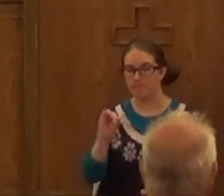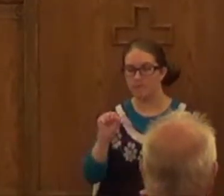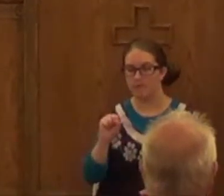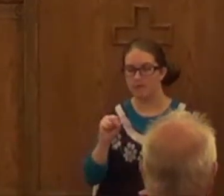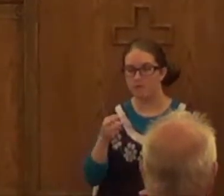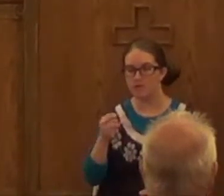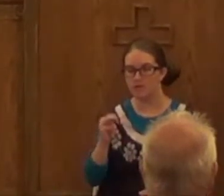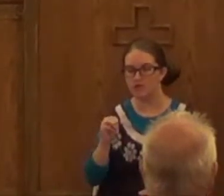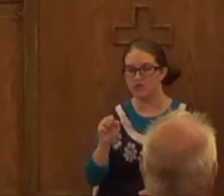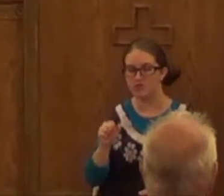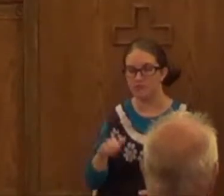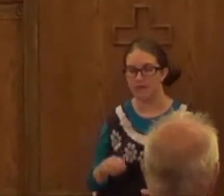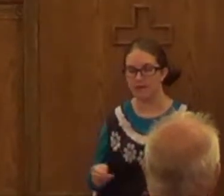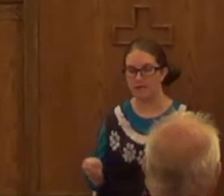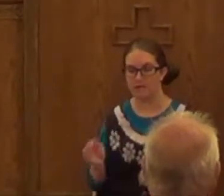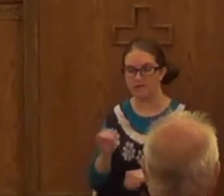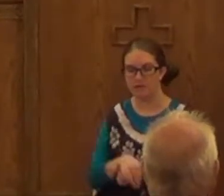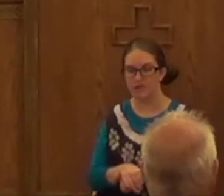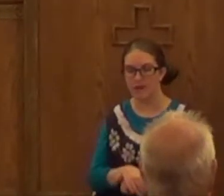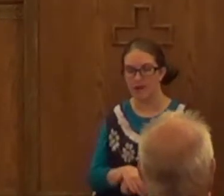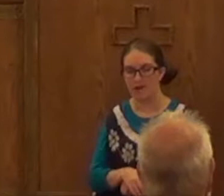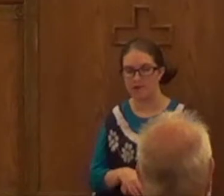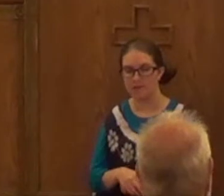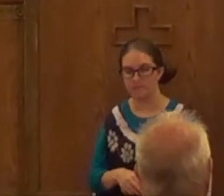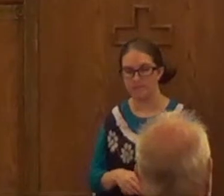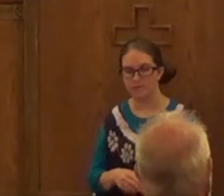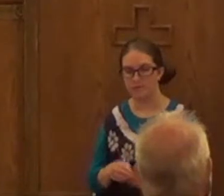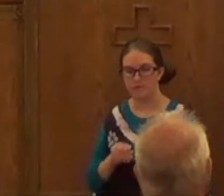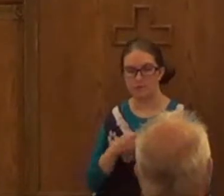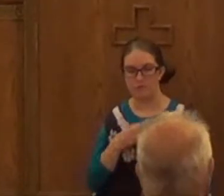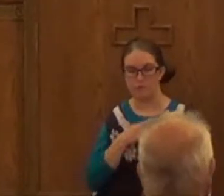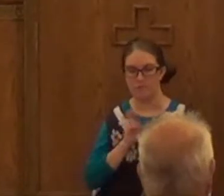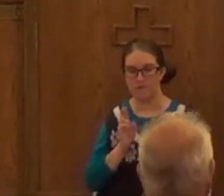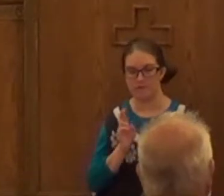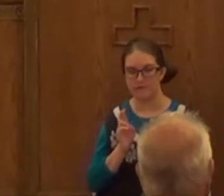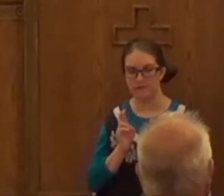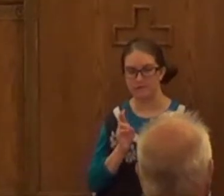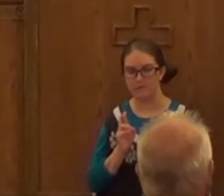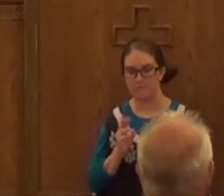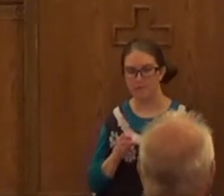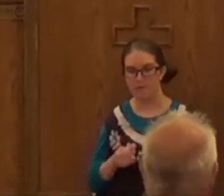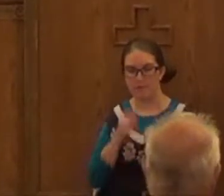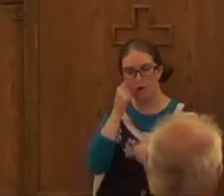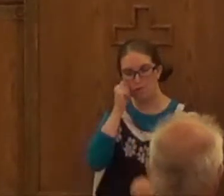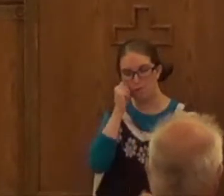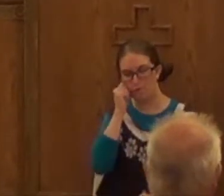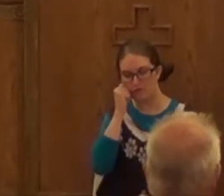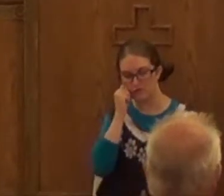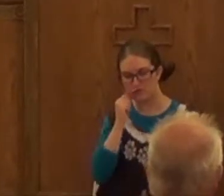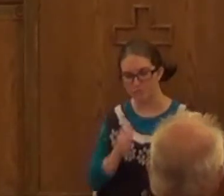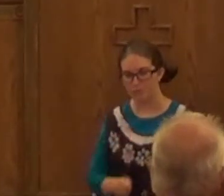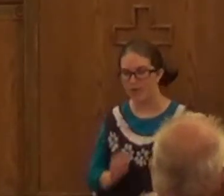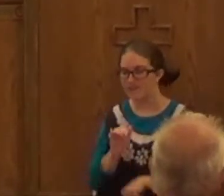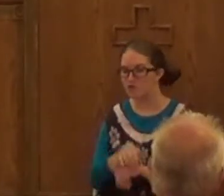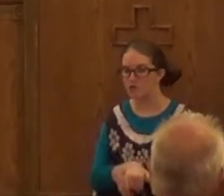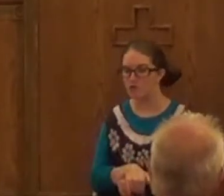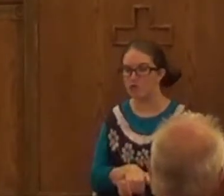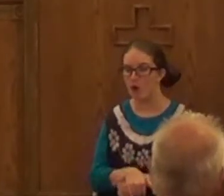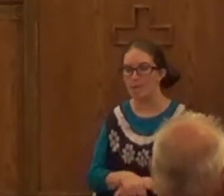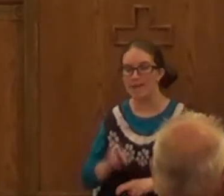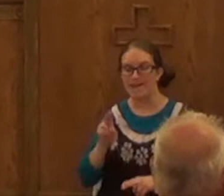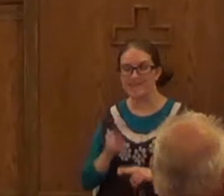is a representation of our flesh and of our will. Tonight, we cannot sit